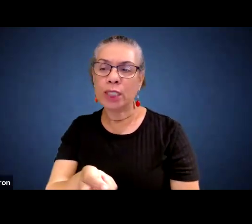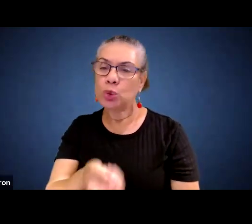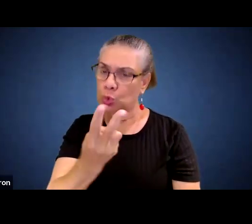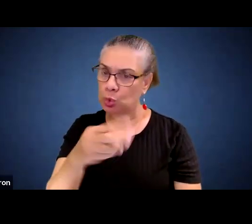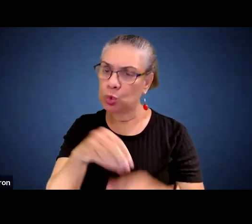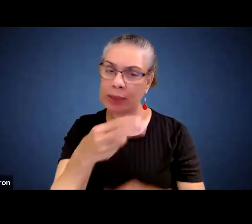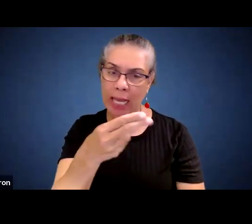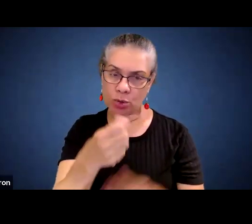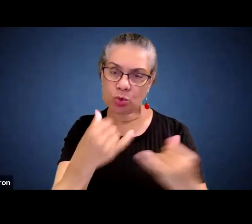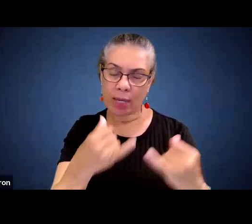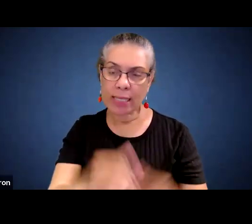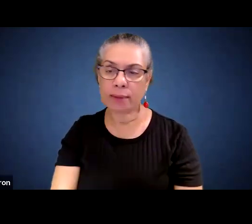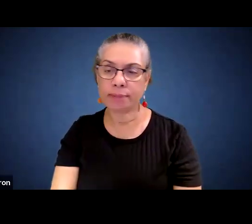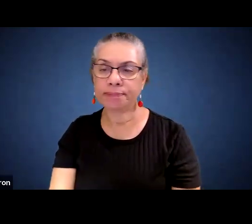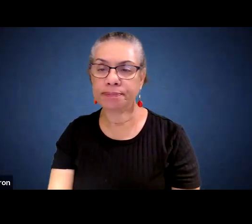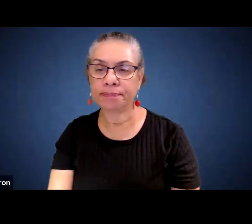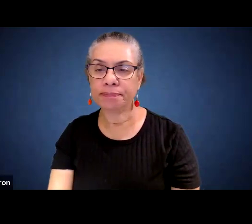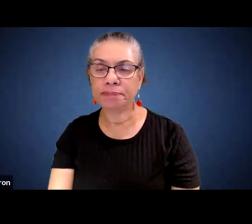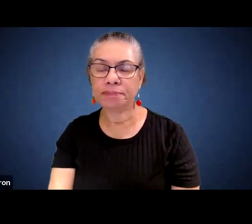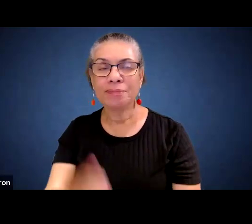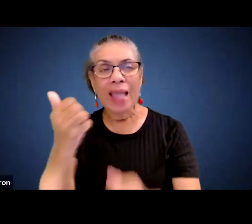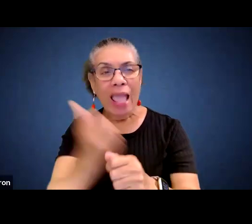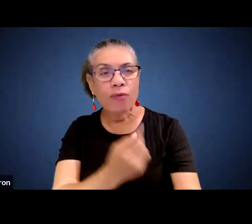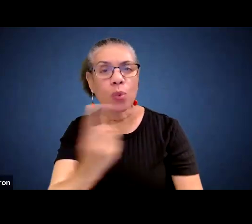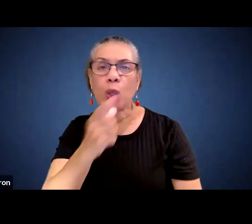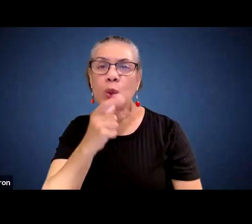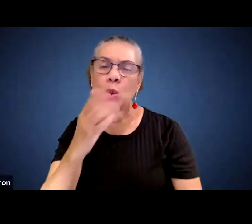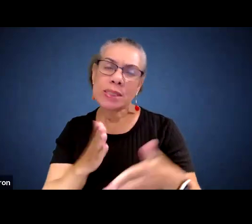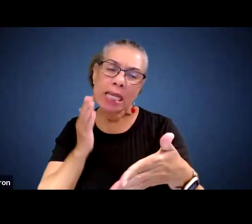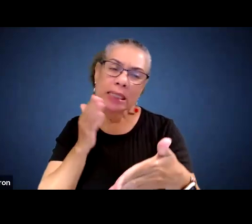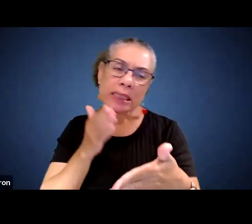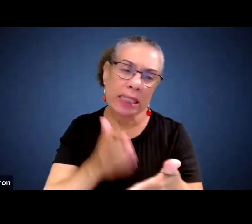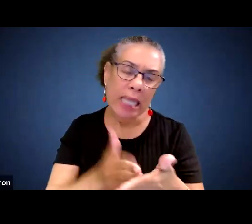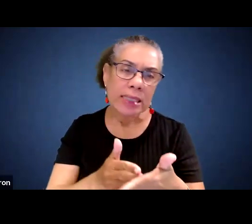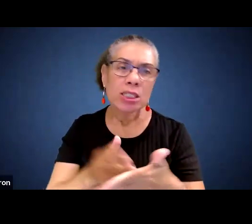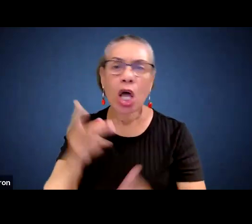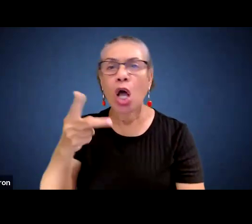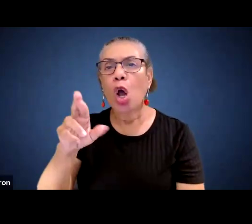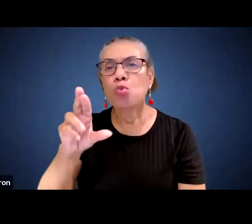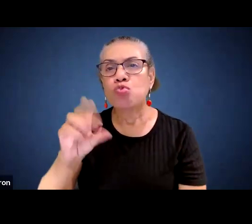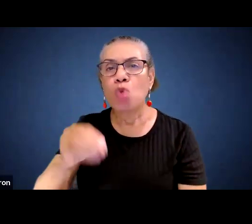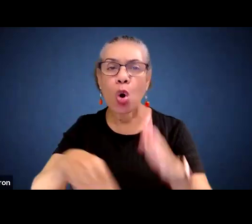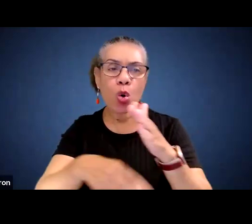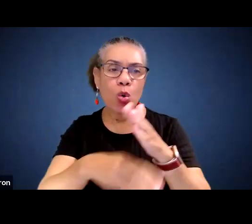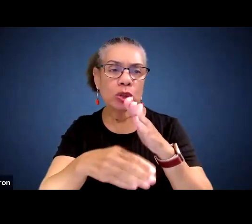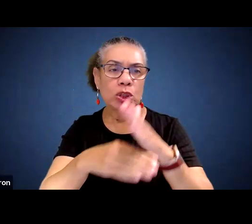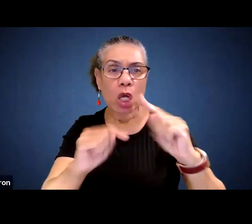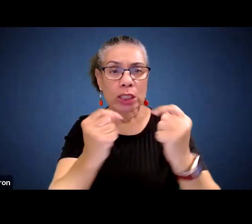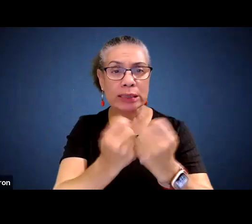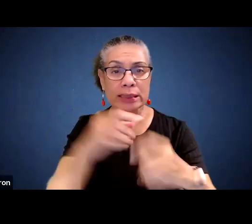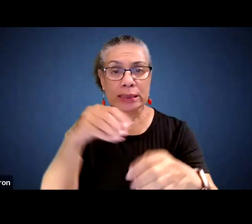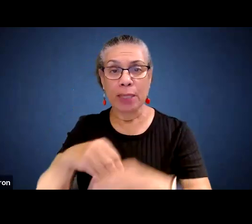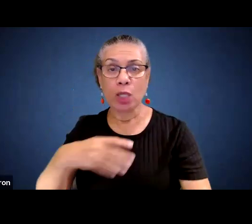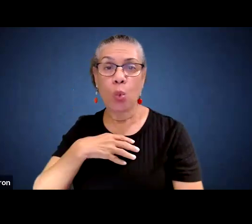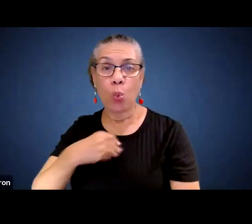want to say is everybody who is against a pro soccer team in White Stadium